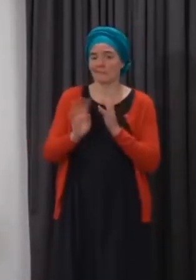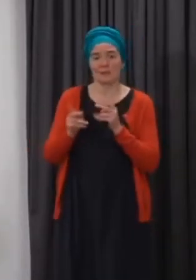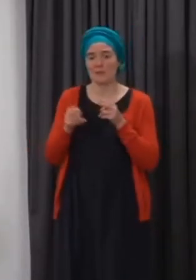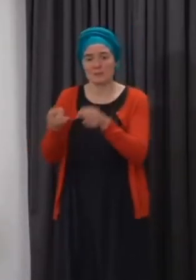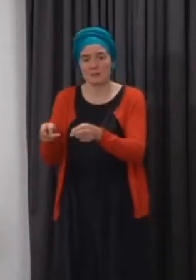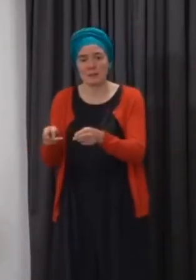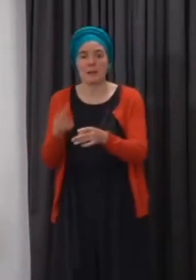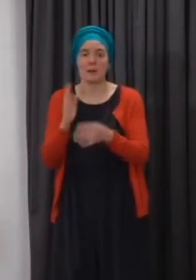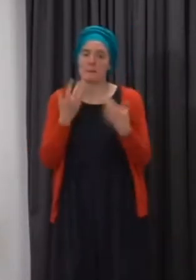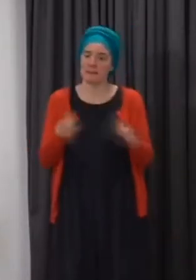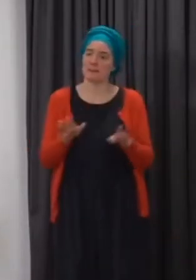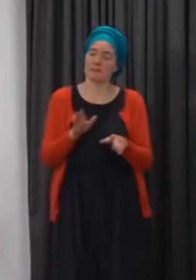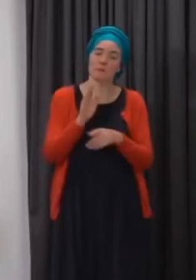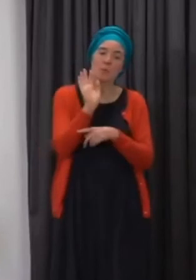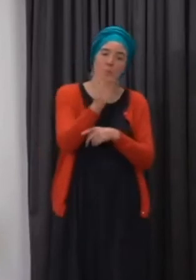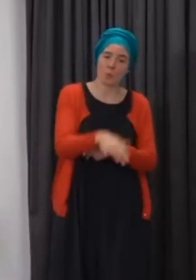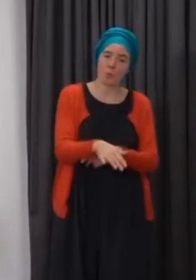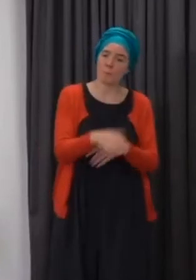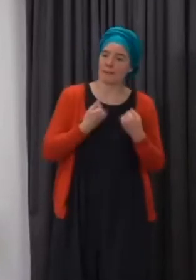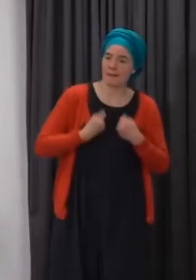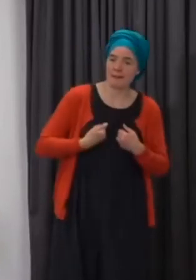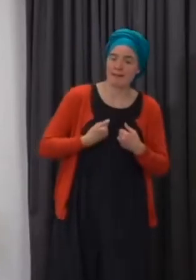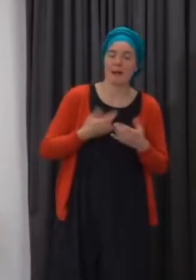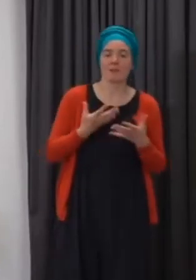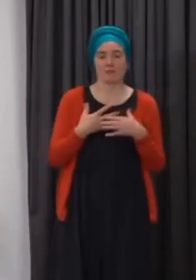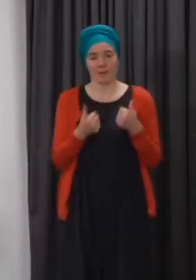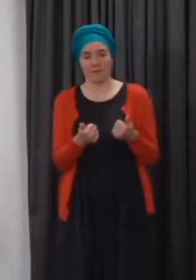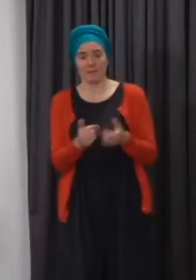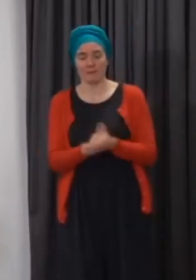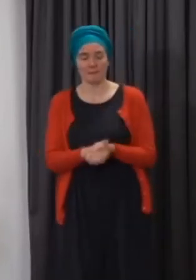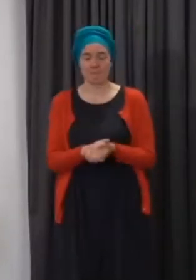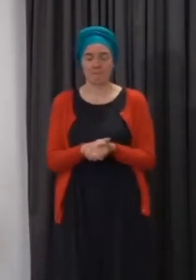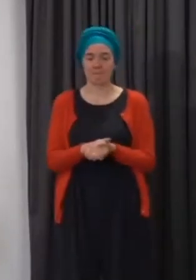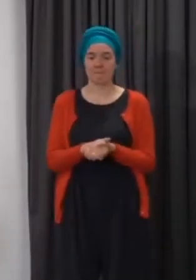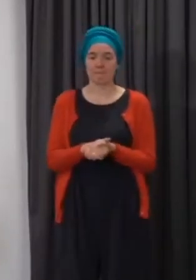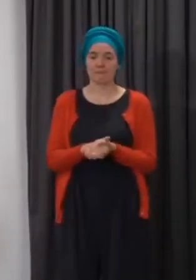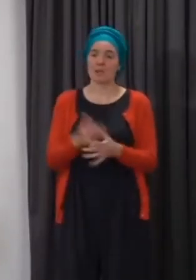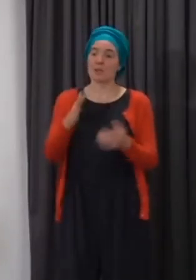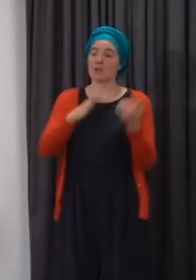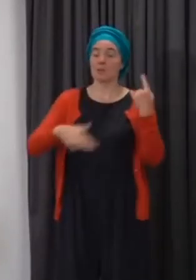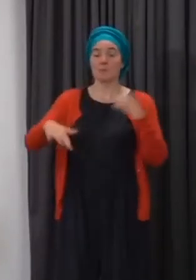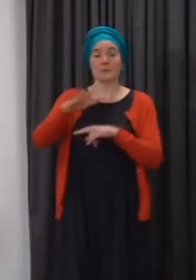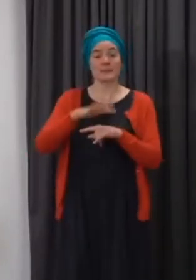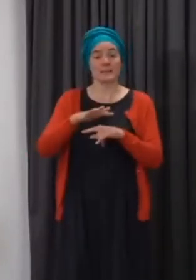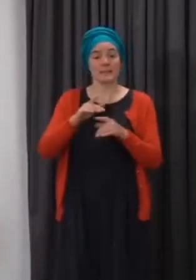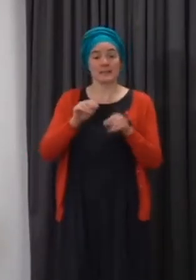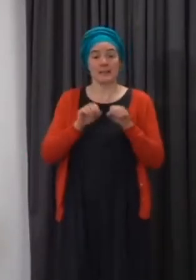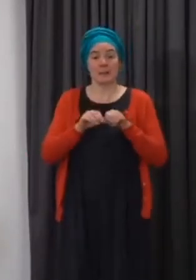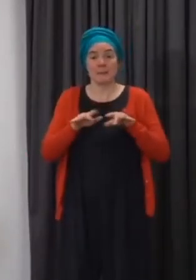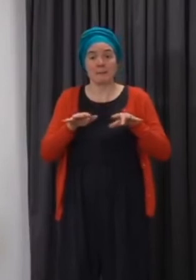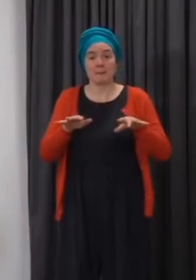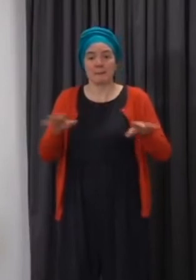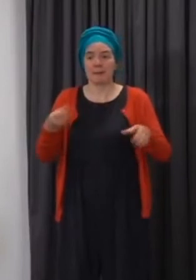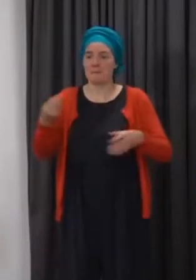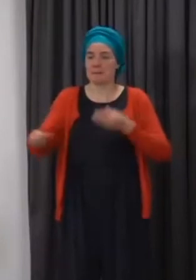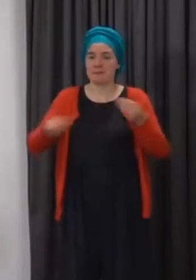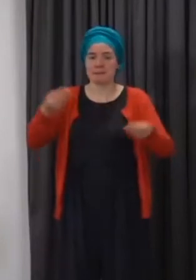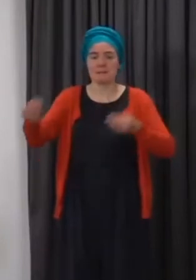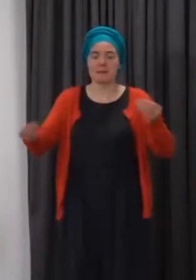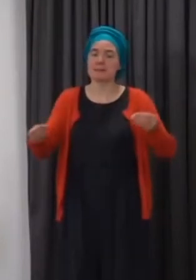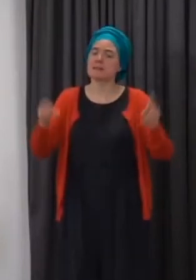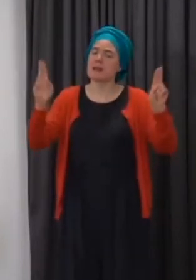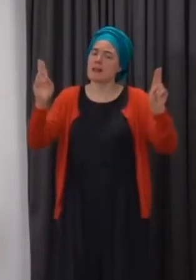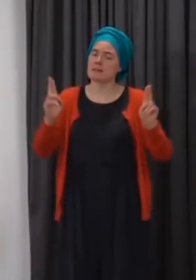how coronavirus varies across Wales. Community transmission is falling, although daily cases continue to